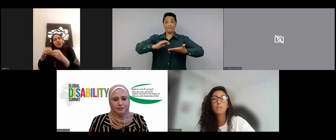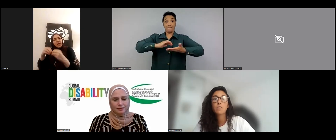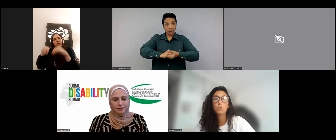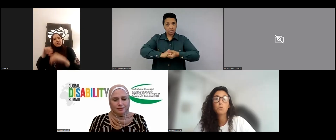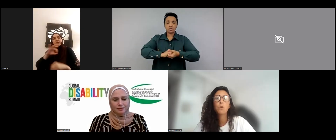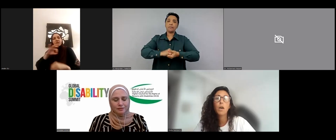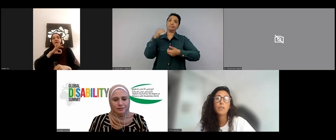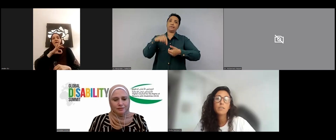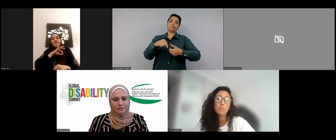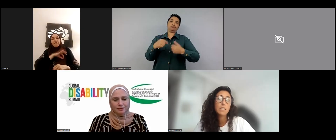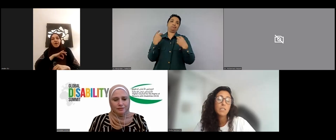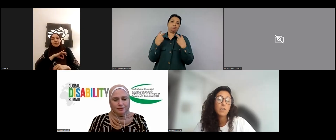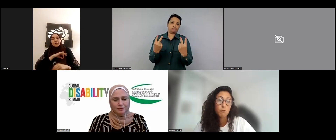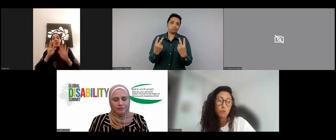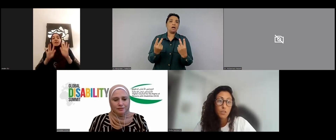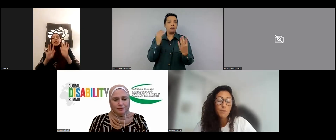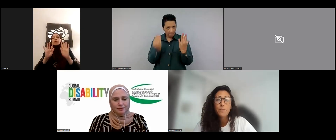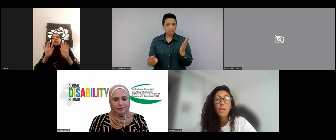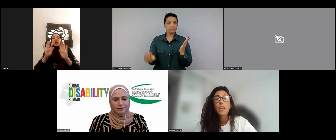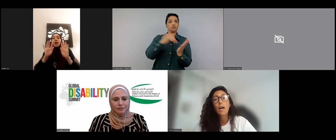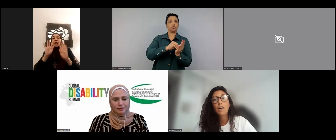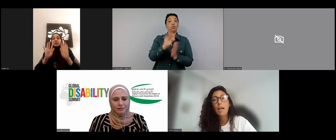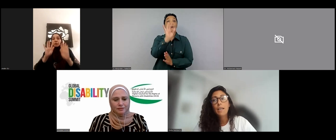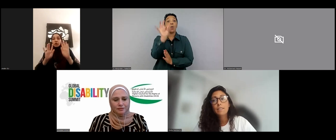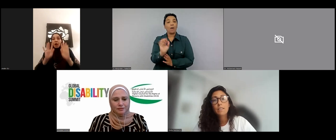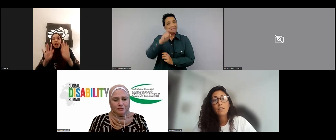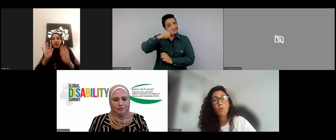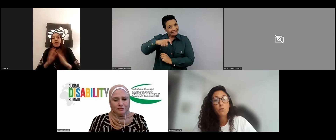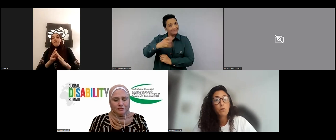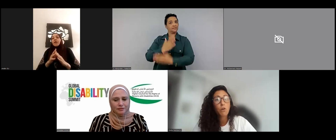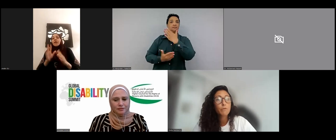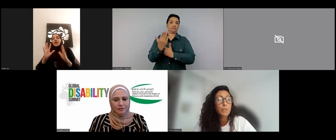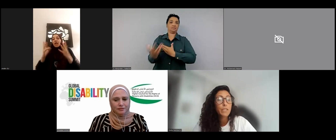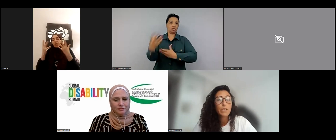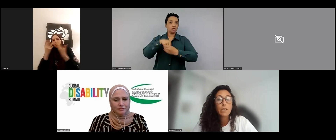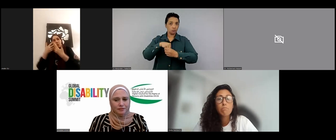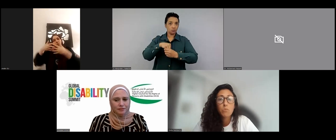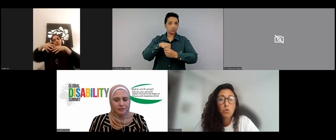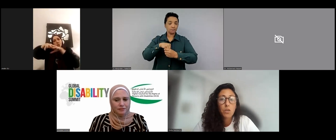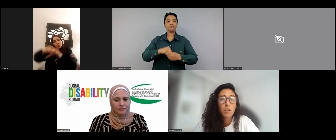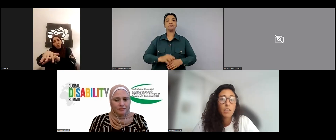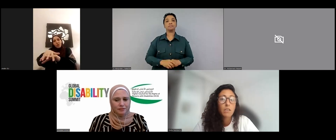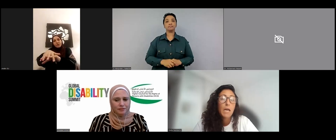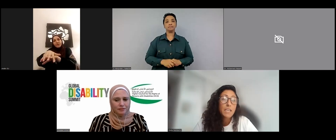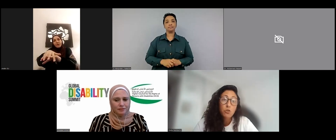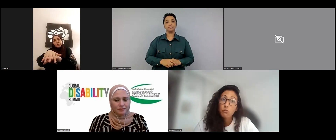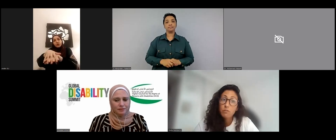comes to disability inclusion. And also of being